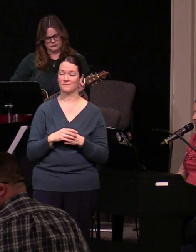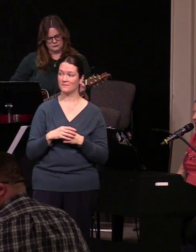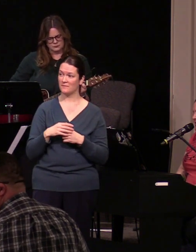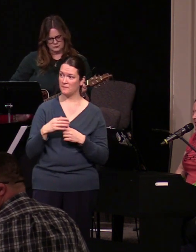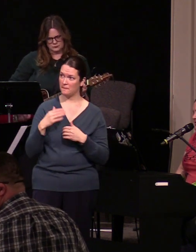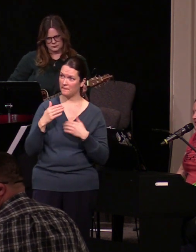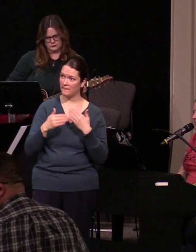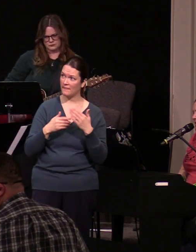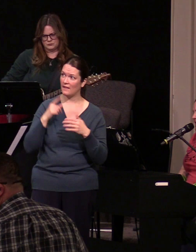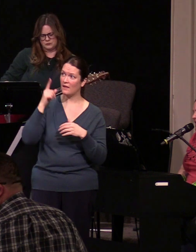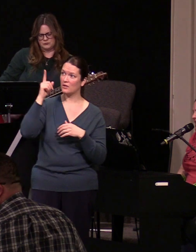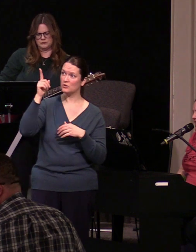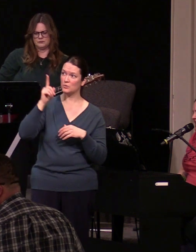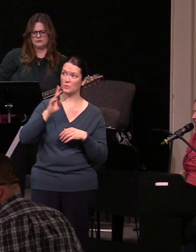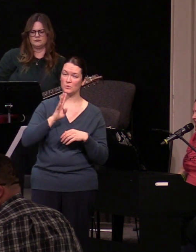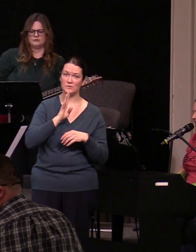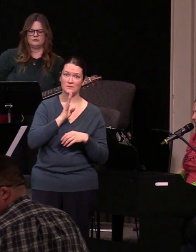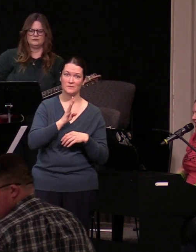As you